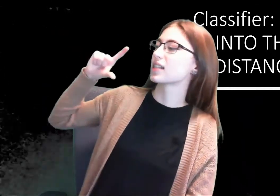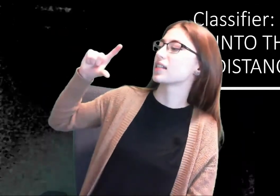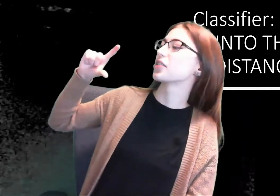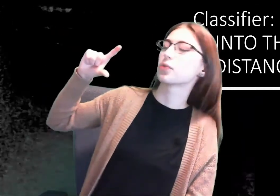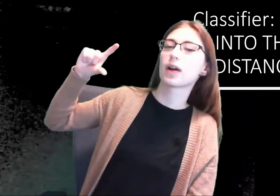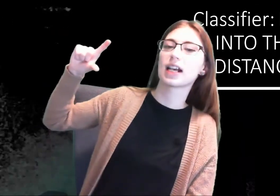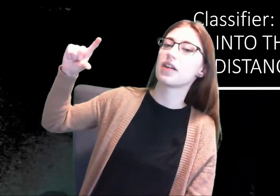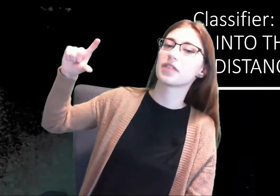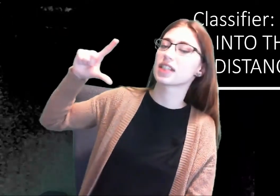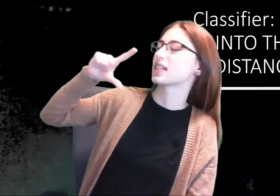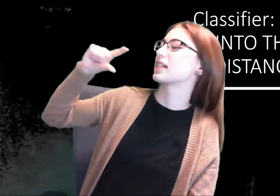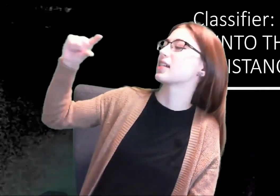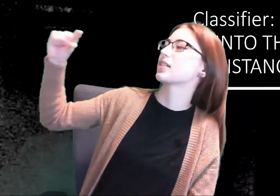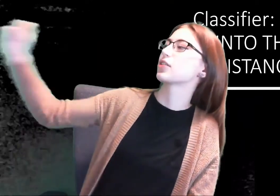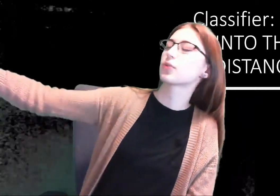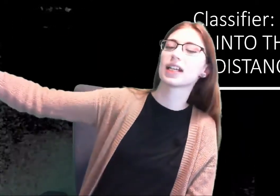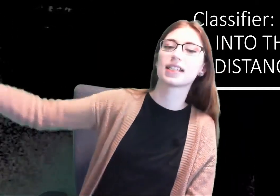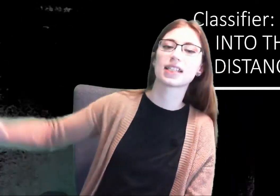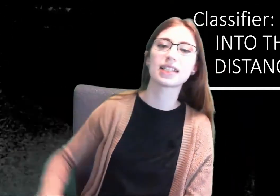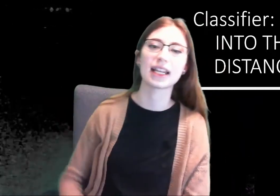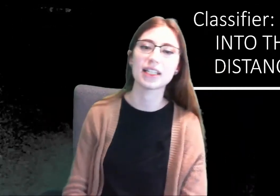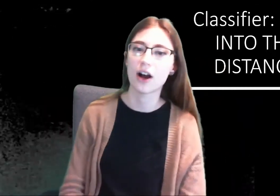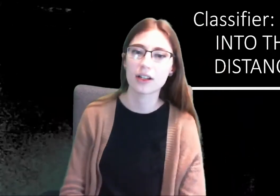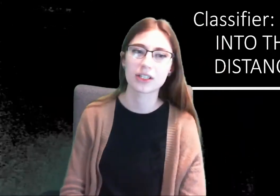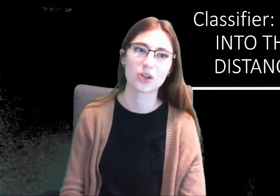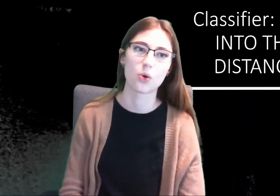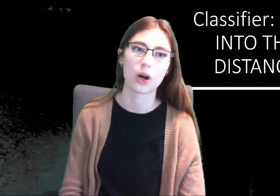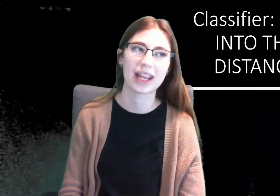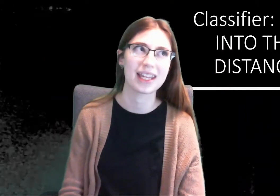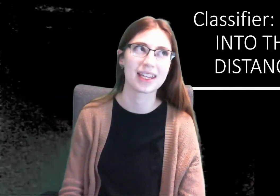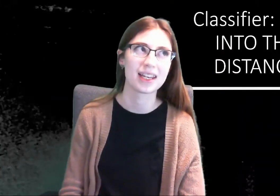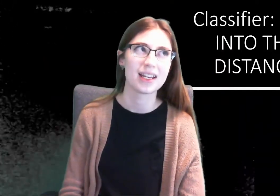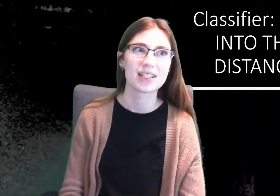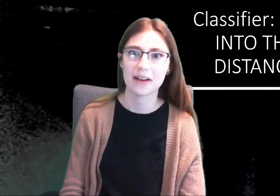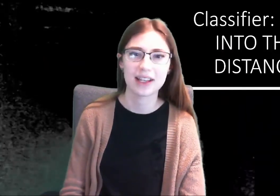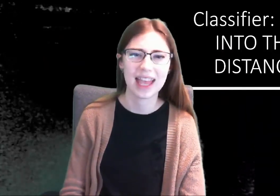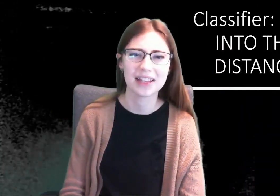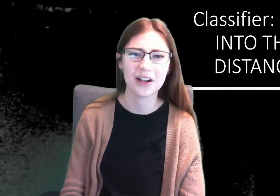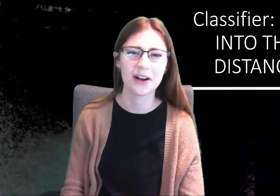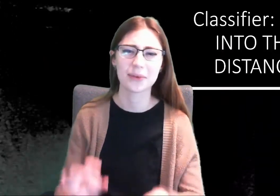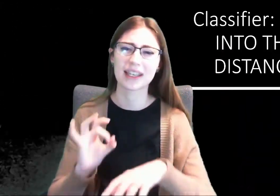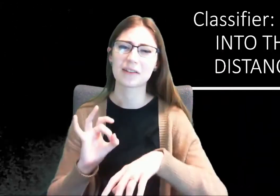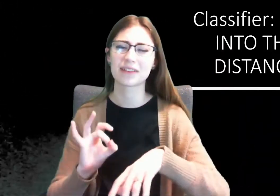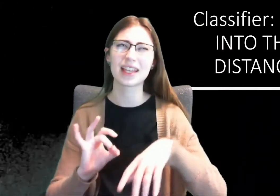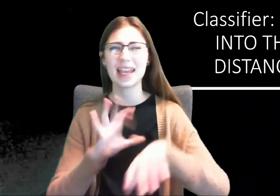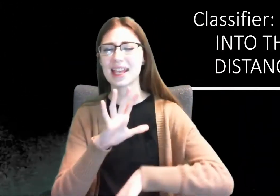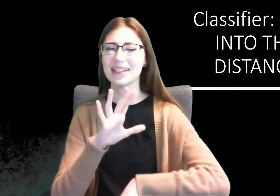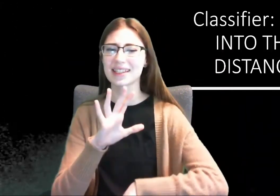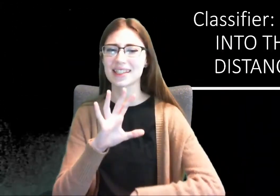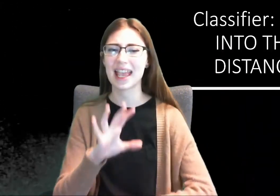they're just running off into the sunset till they shrink into a tiny dot. Or in Sonic the Hedgehog, when they hit